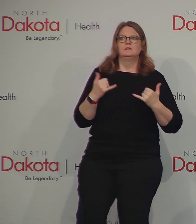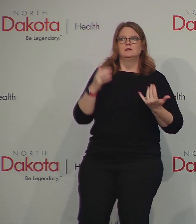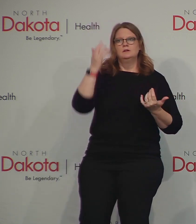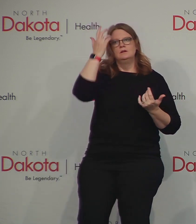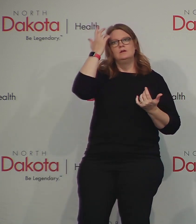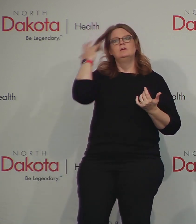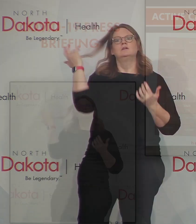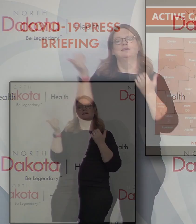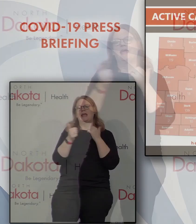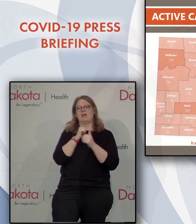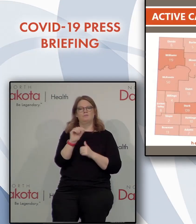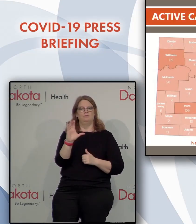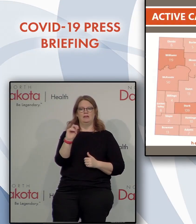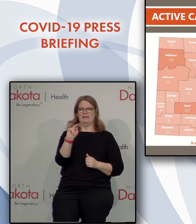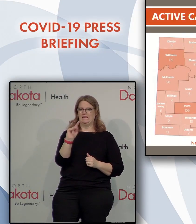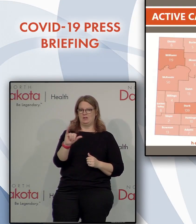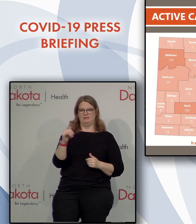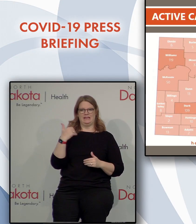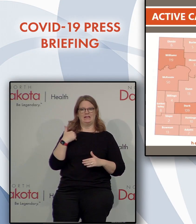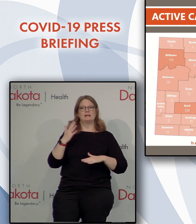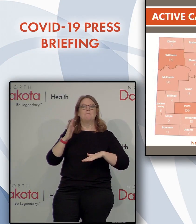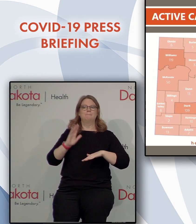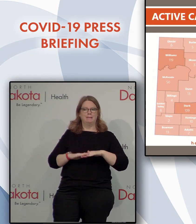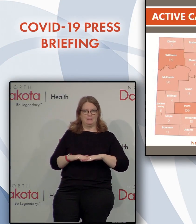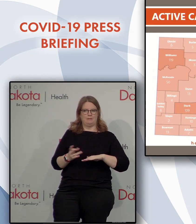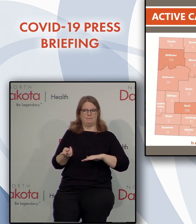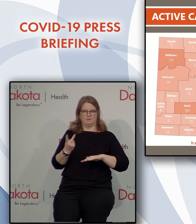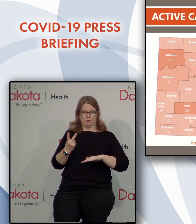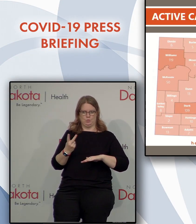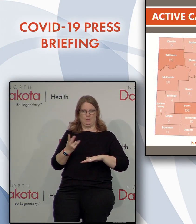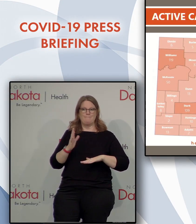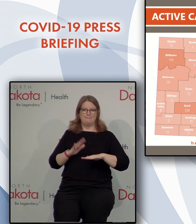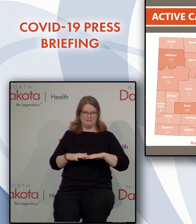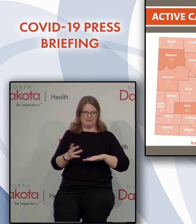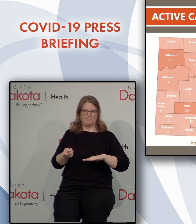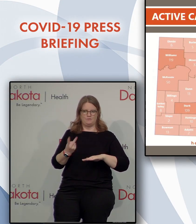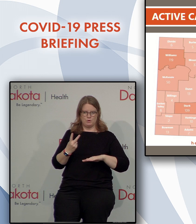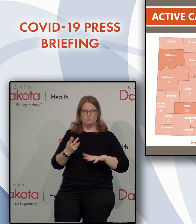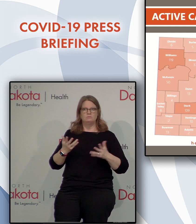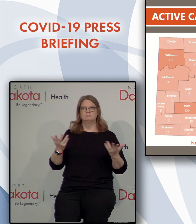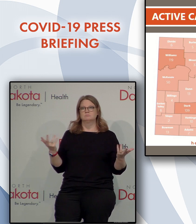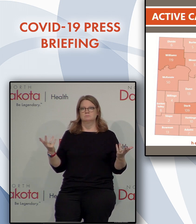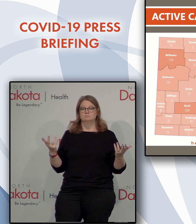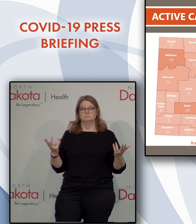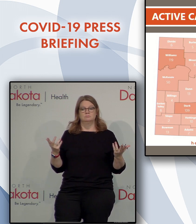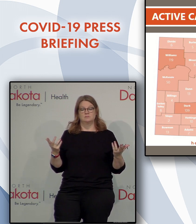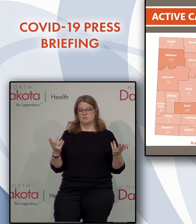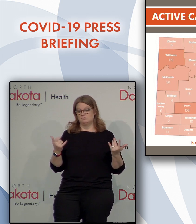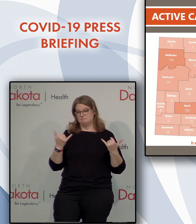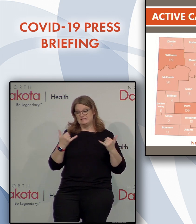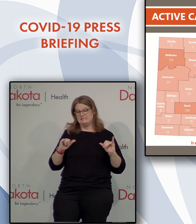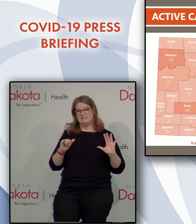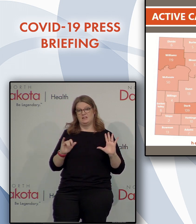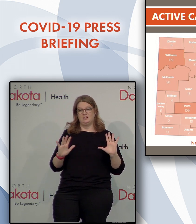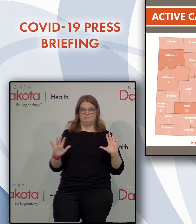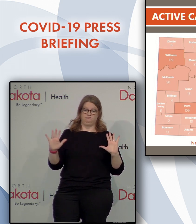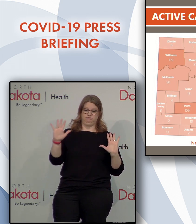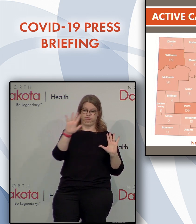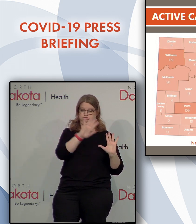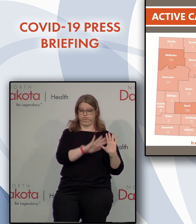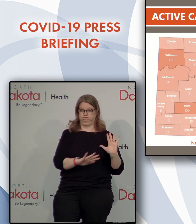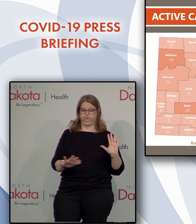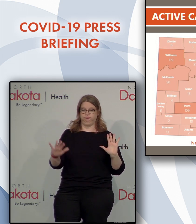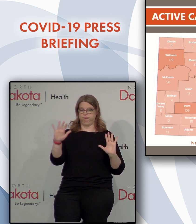got, every county has got at least 2 active cases, so we continue to have the known presence of this